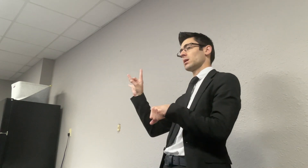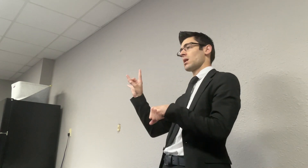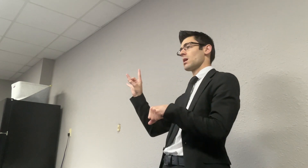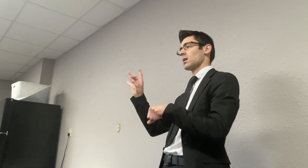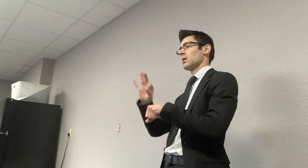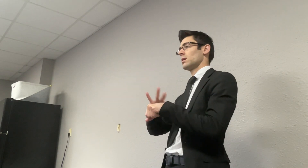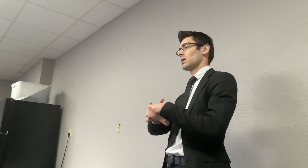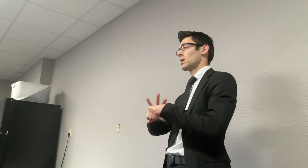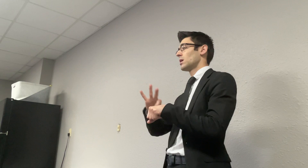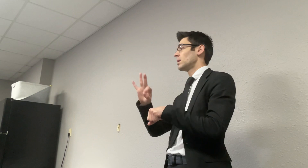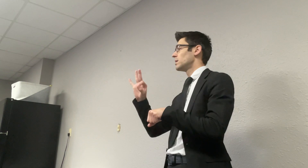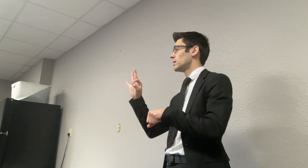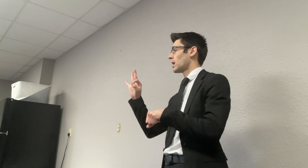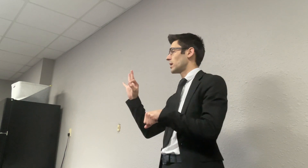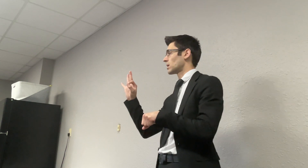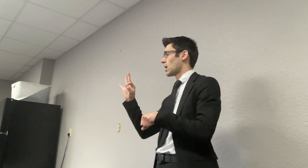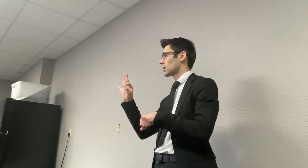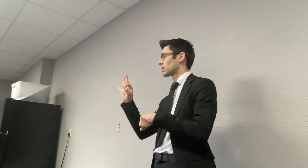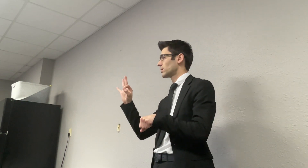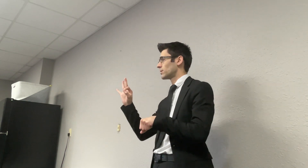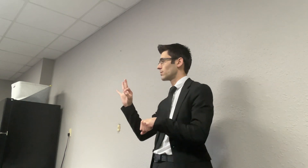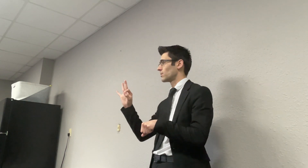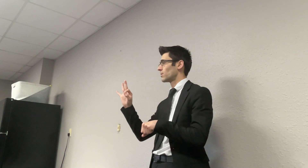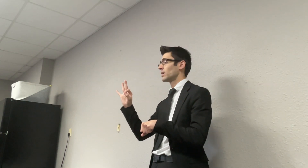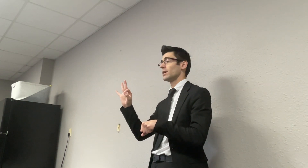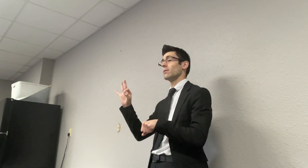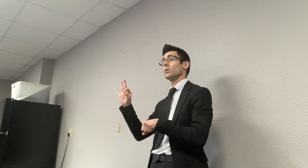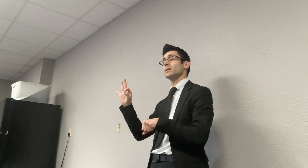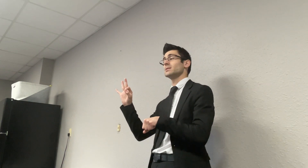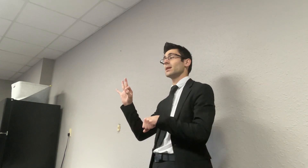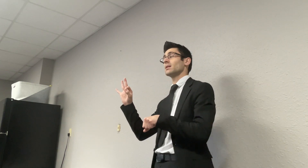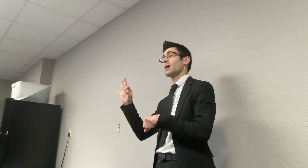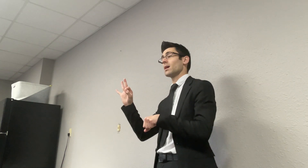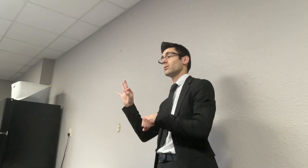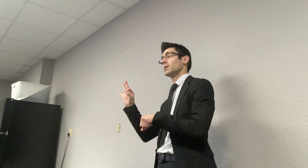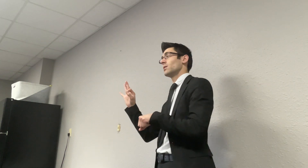o'clock, 9 o'clock. And then what is 10 o'clock? Do we know?